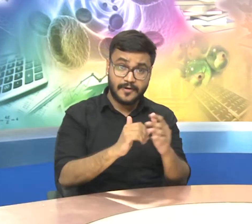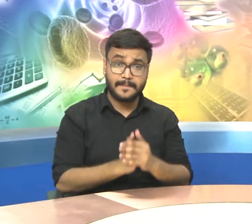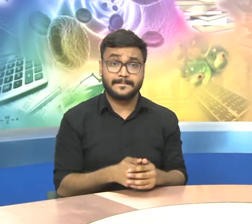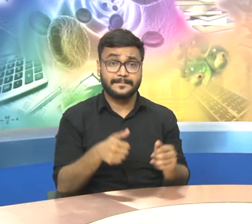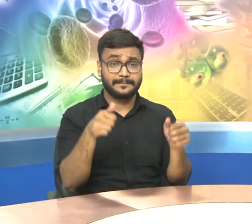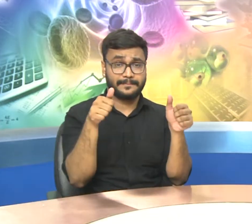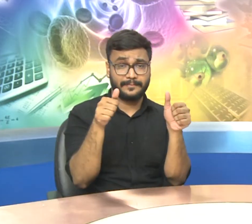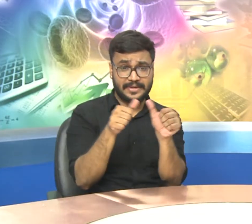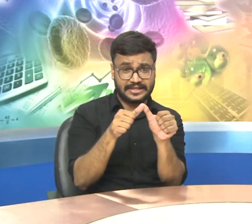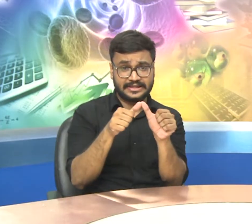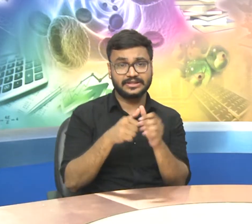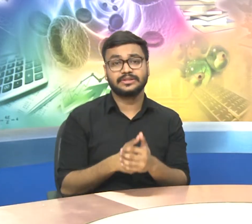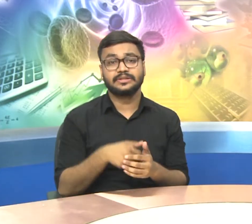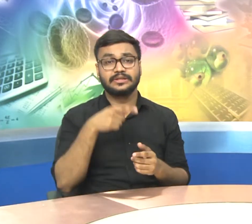organisms.